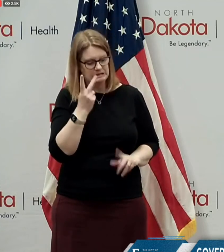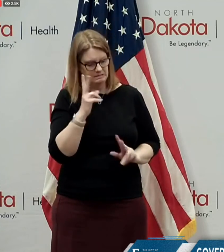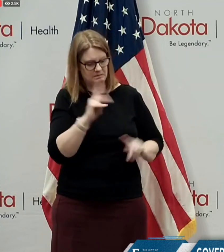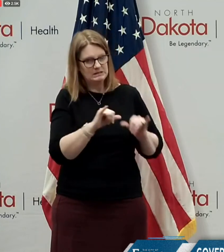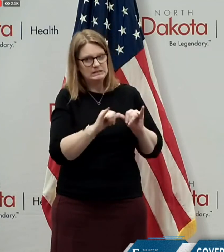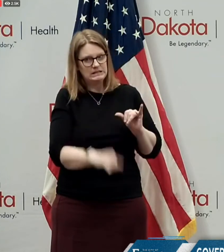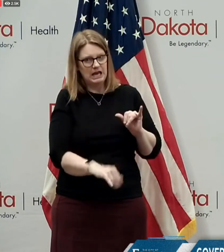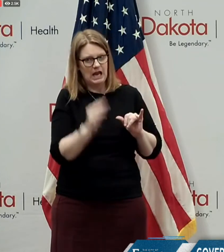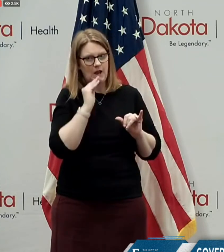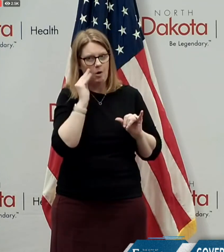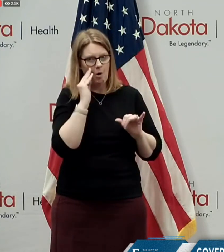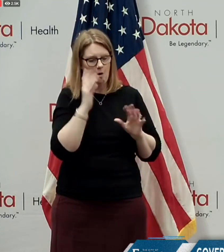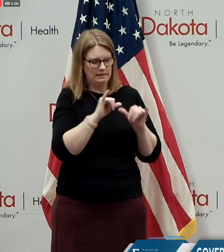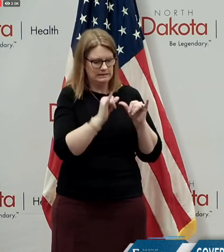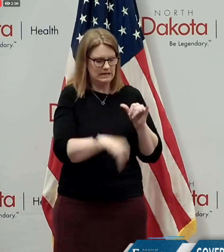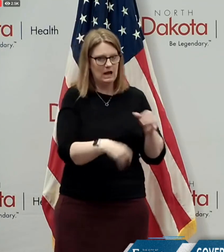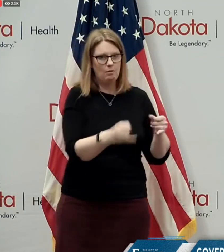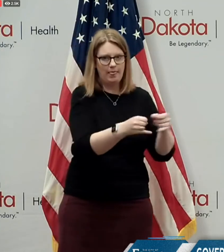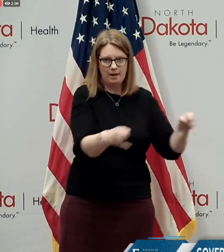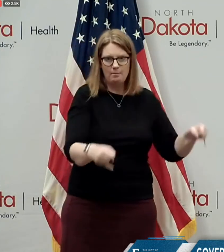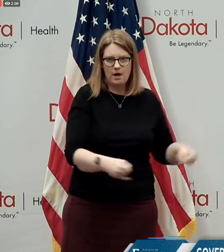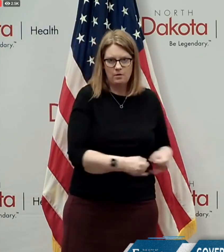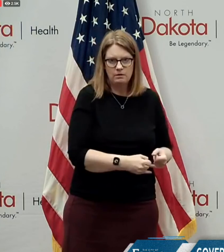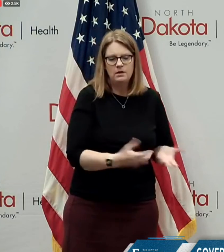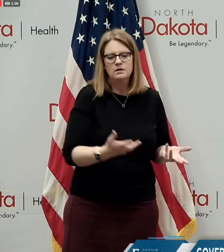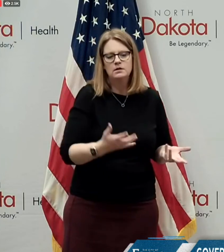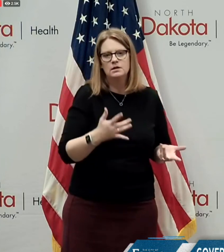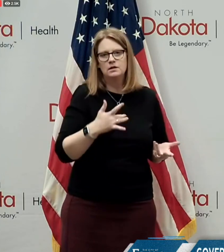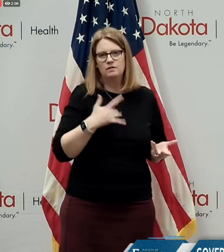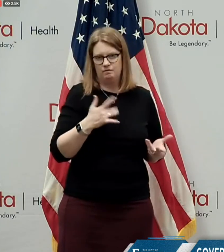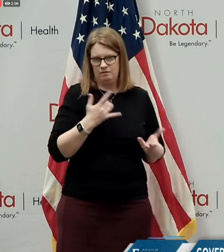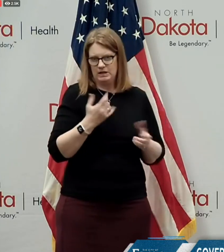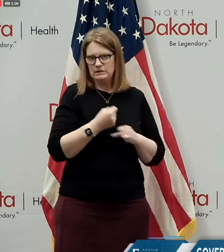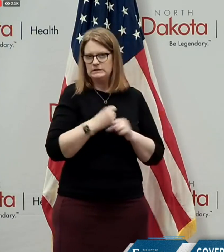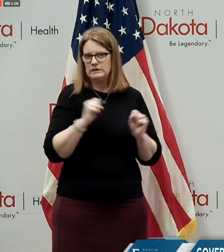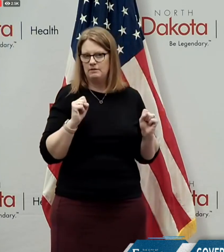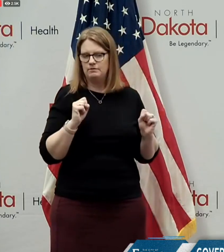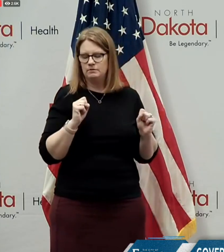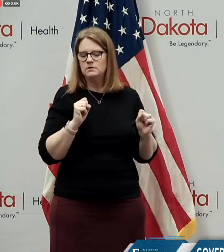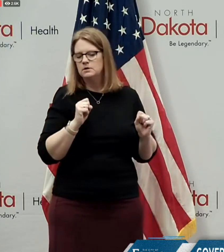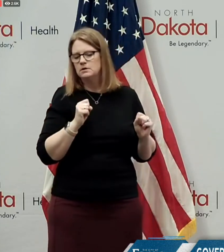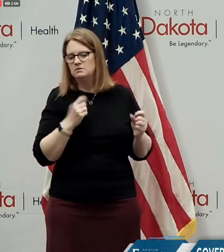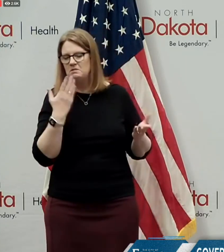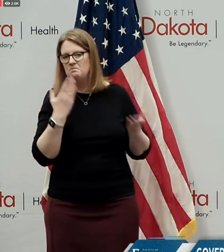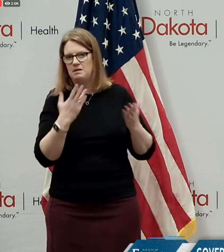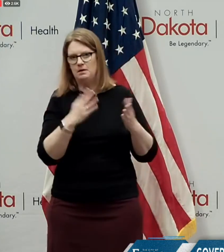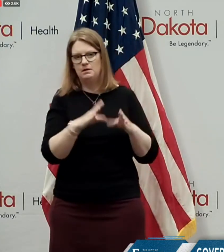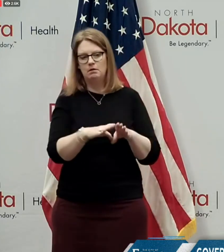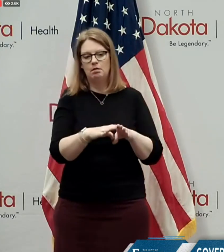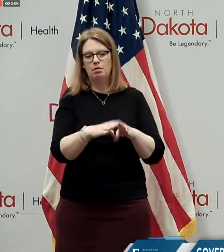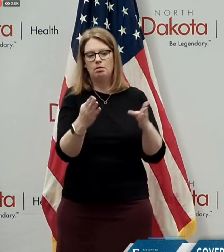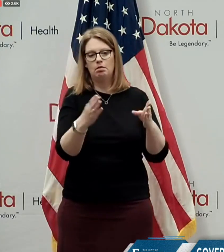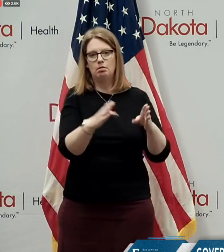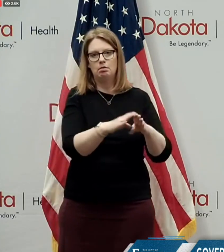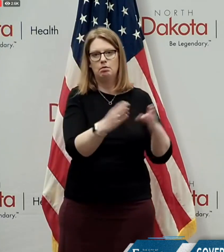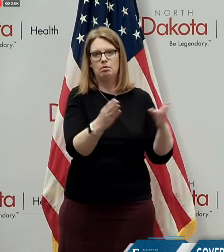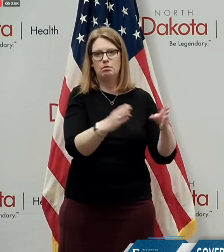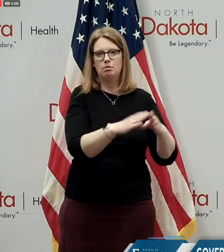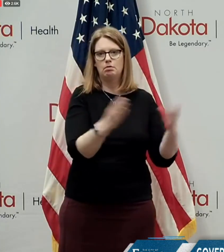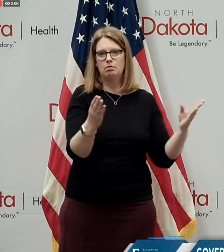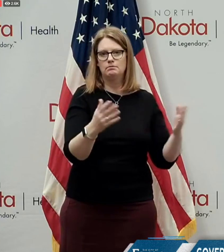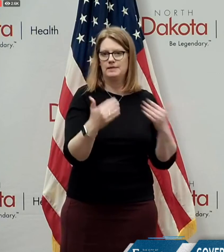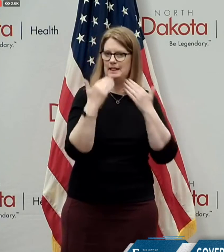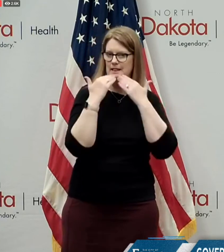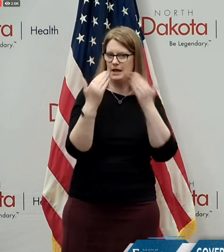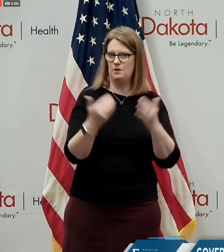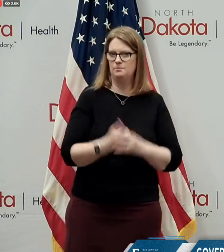within the boundaries, and as they feel better and safer, then that plan to start opening up may start to happen. And that's about all I have. Thank you.